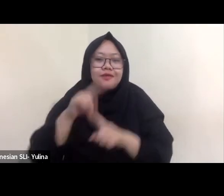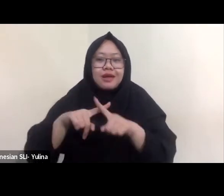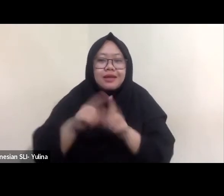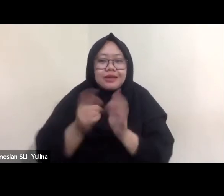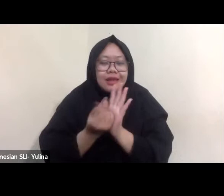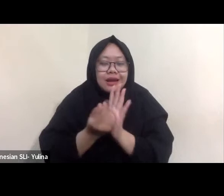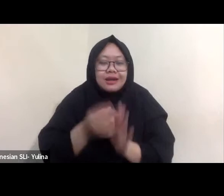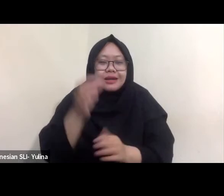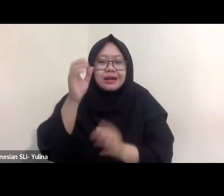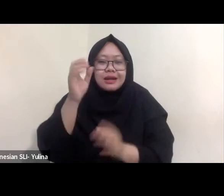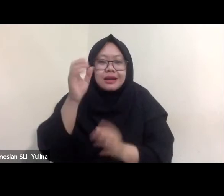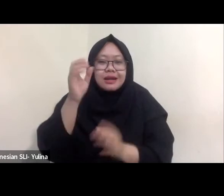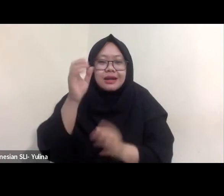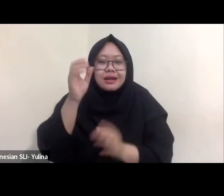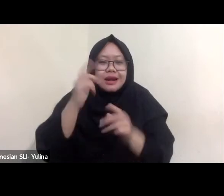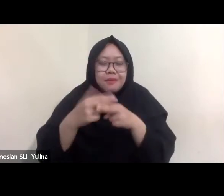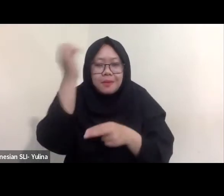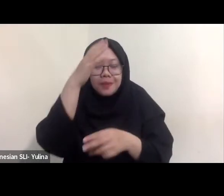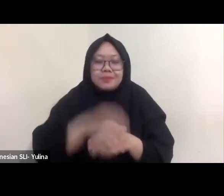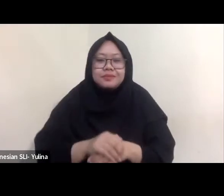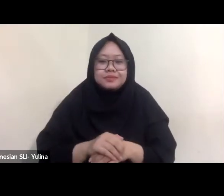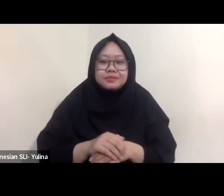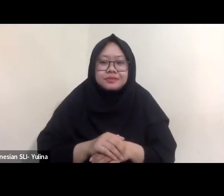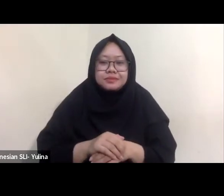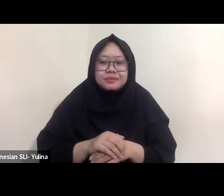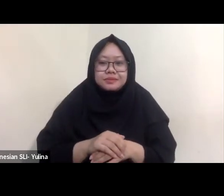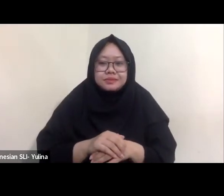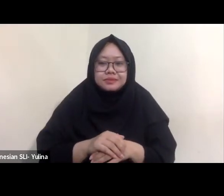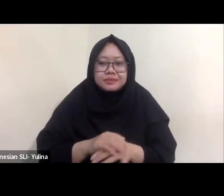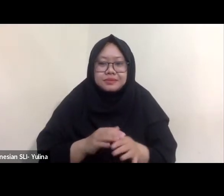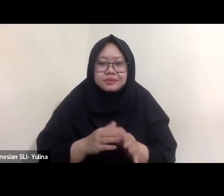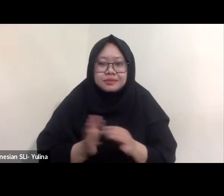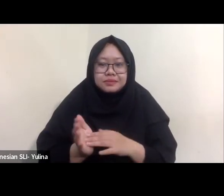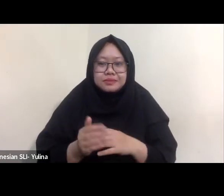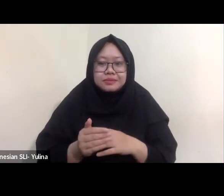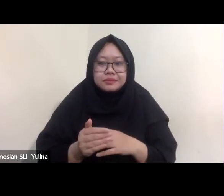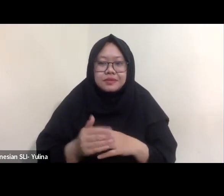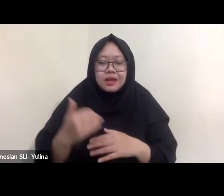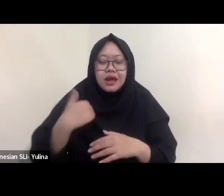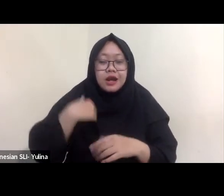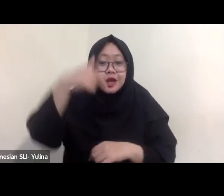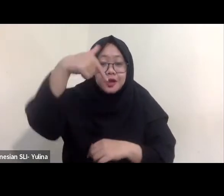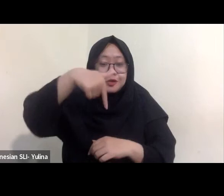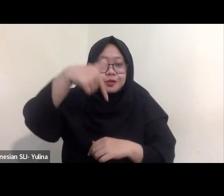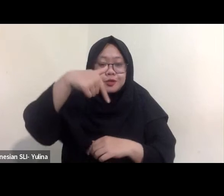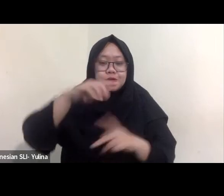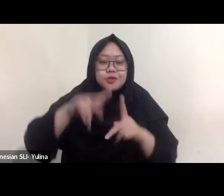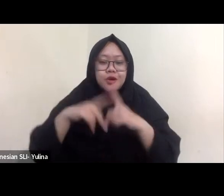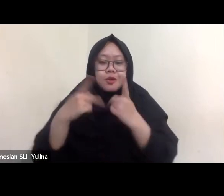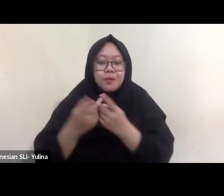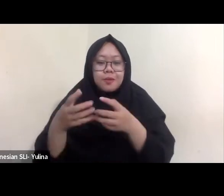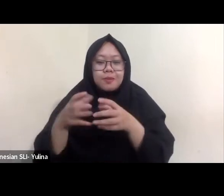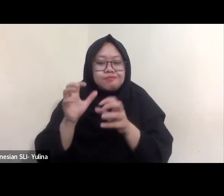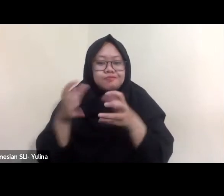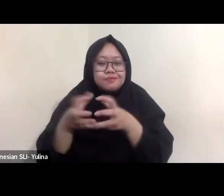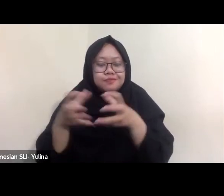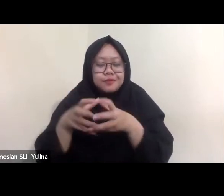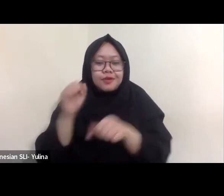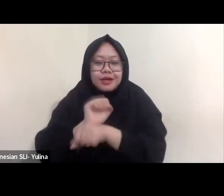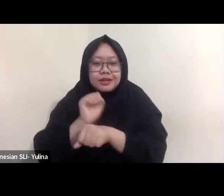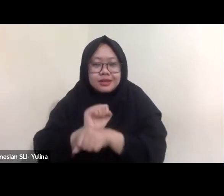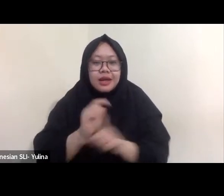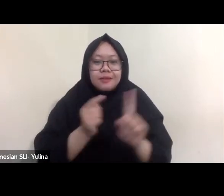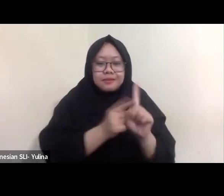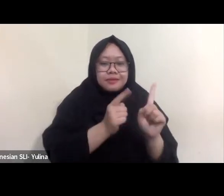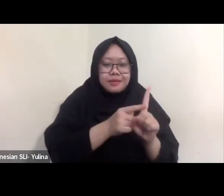So we have 7 working group, and one of the working group is education, digitalization, and civic space working group,